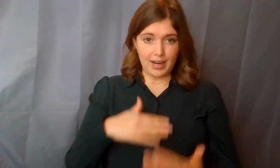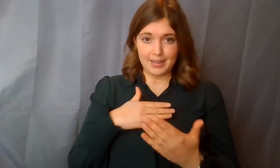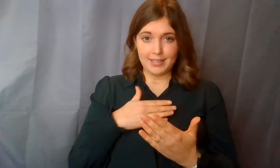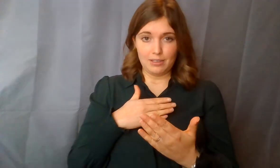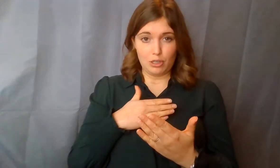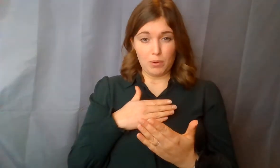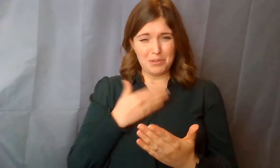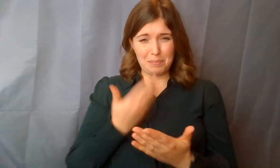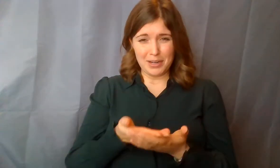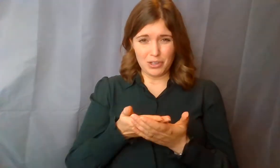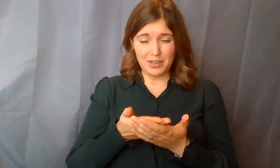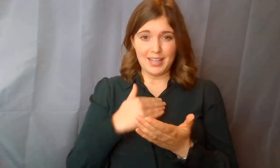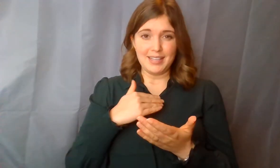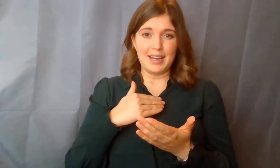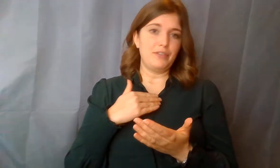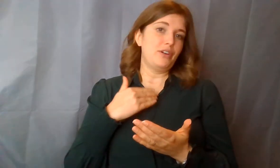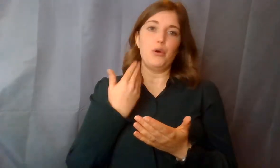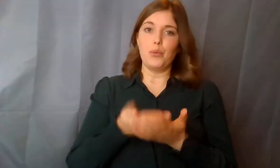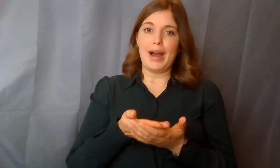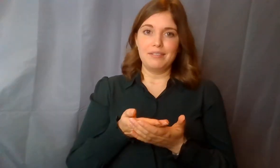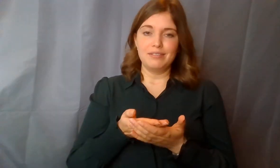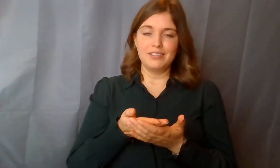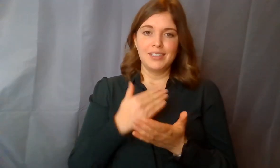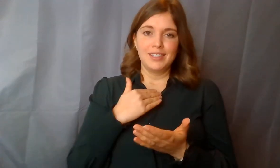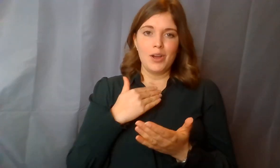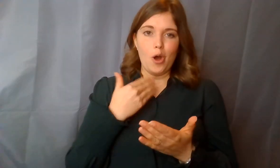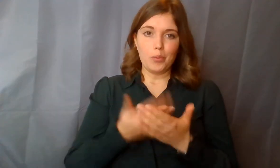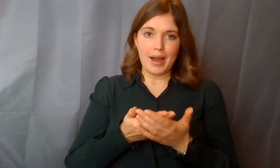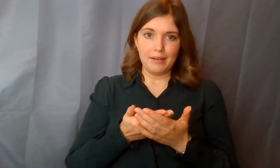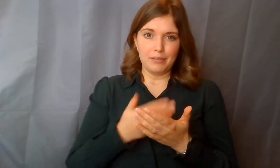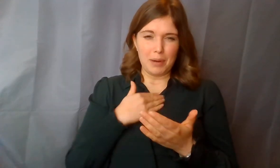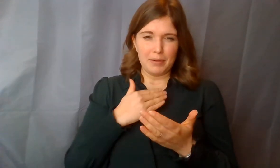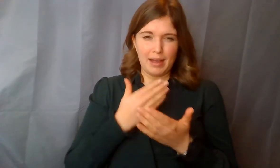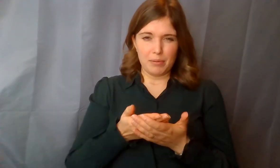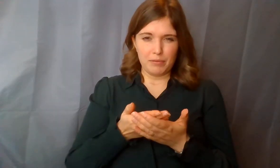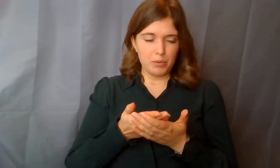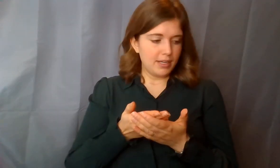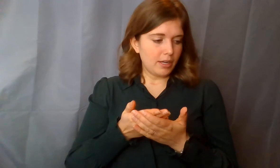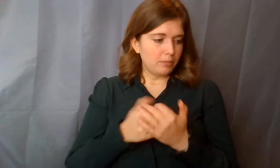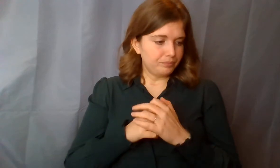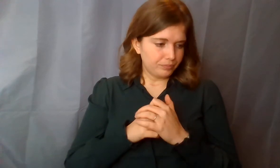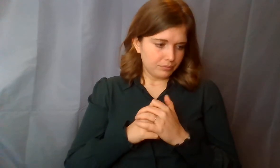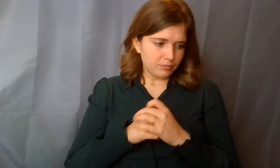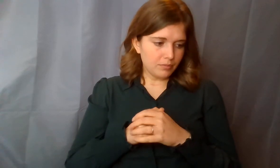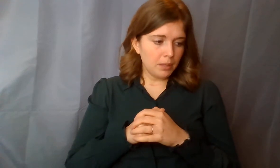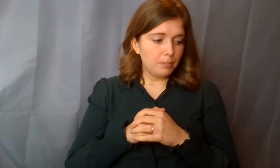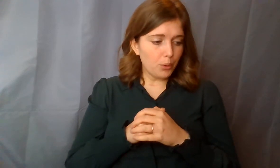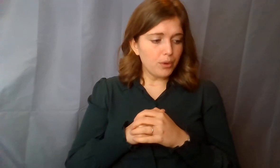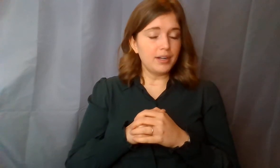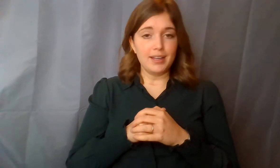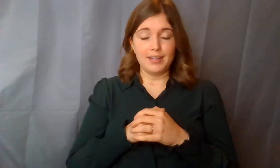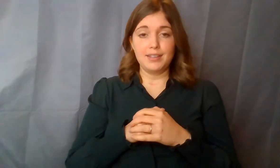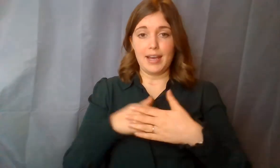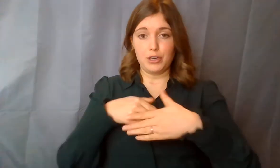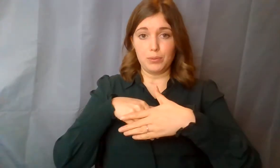kind of showing you in the picture is that sign for arrive. Arrive. Remember that from a few weeks ago? Born is